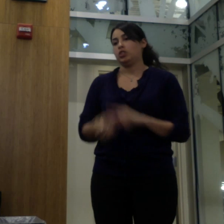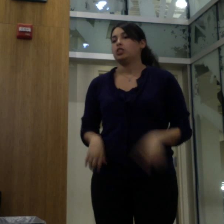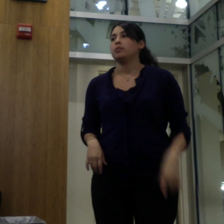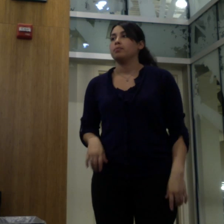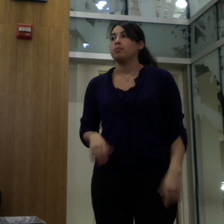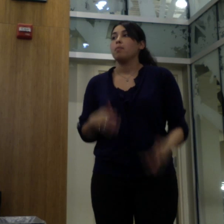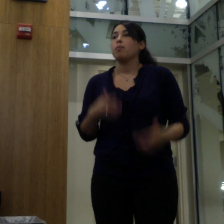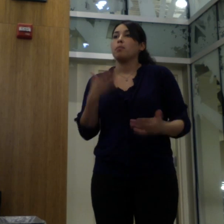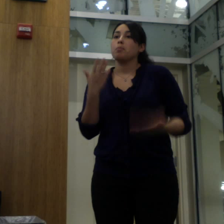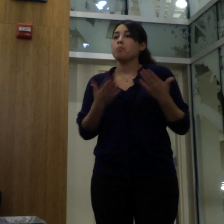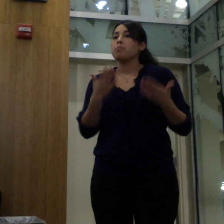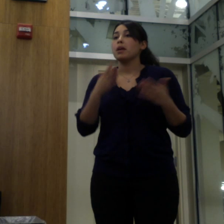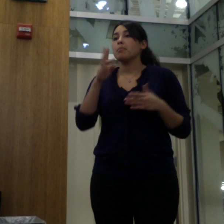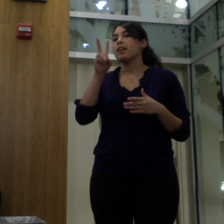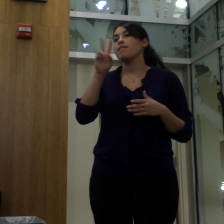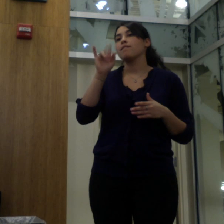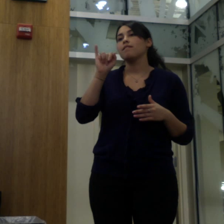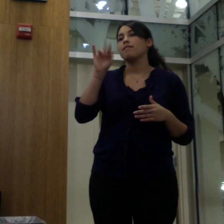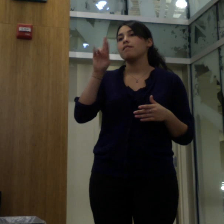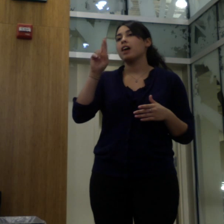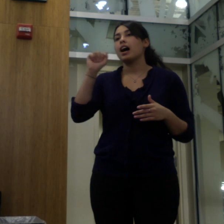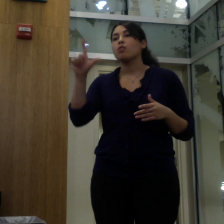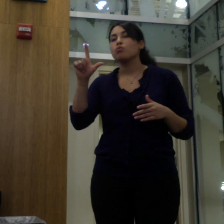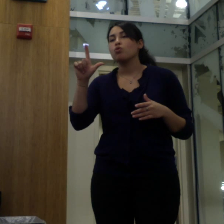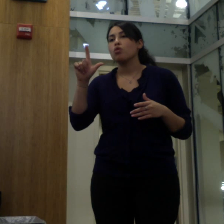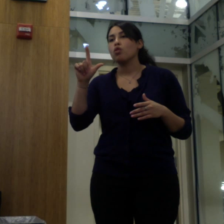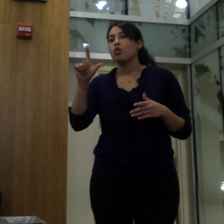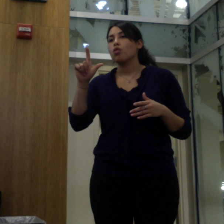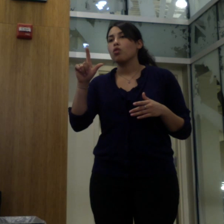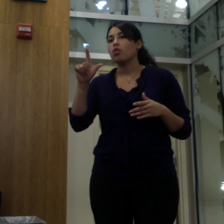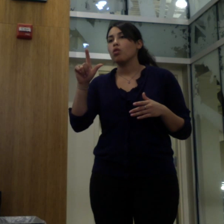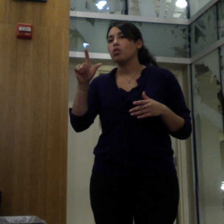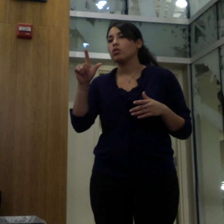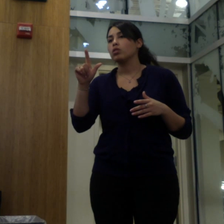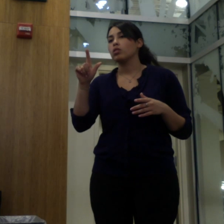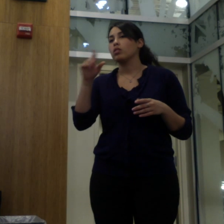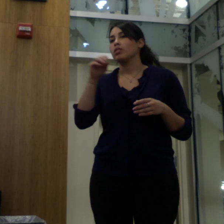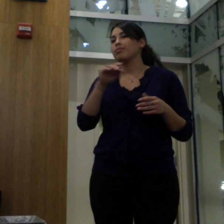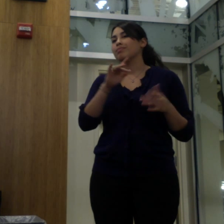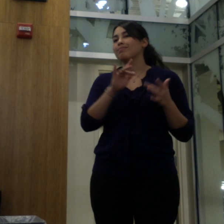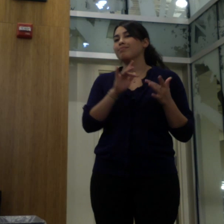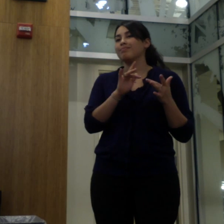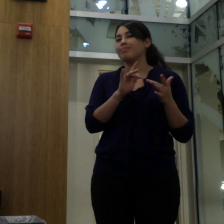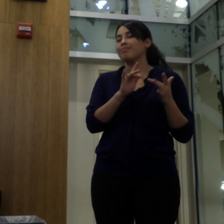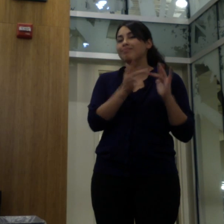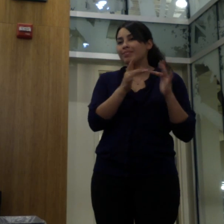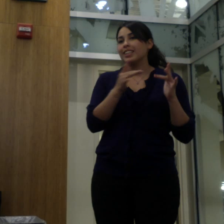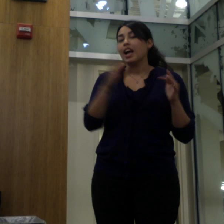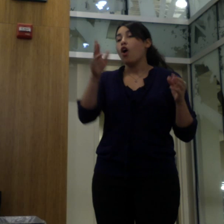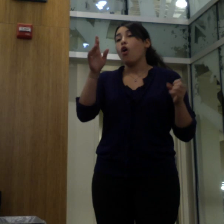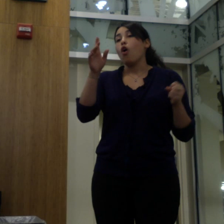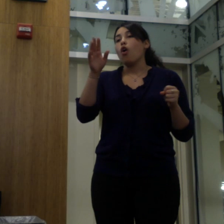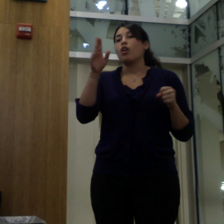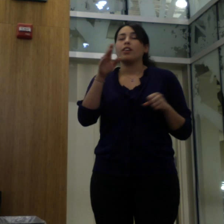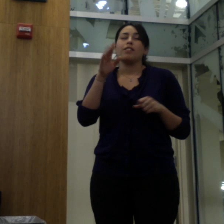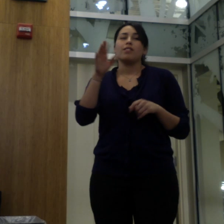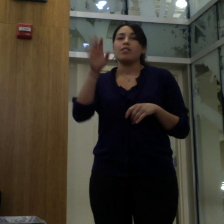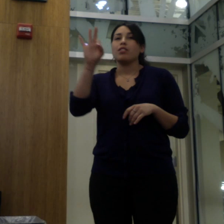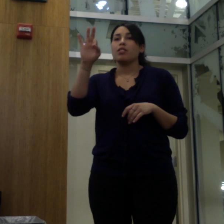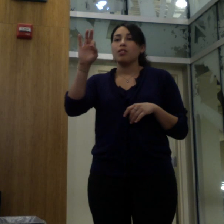Maybe some type of viral infection. You know, you don't necessarily, let's say it's like avian flu or Ebola, what the world